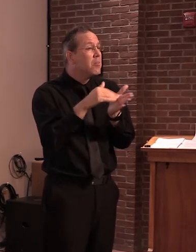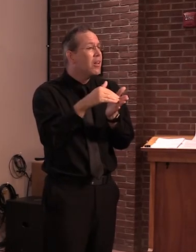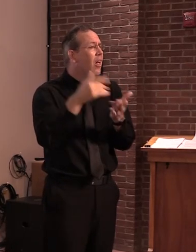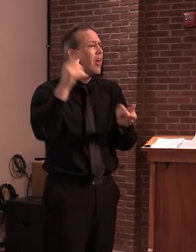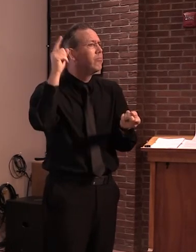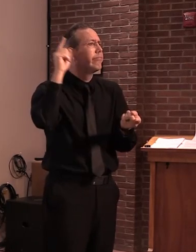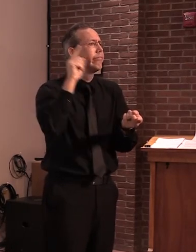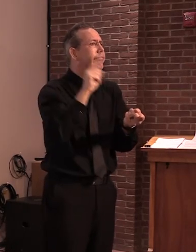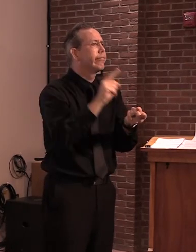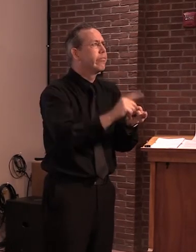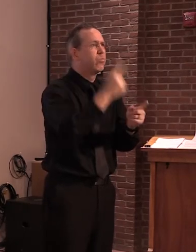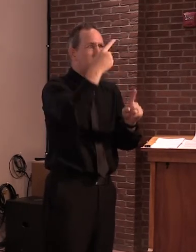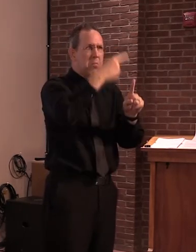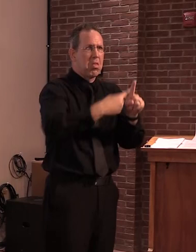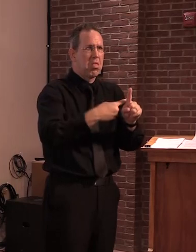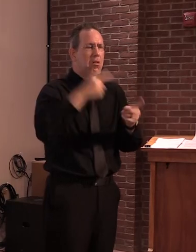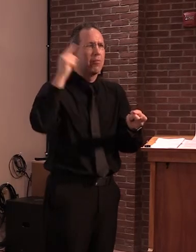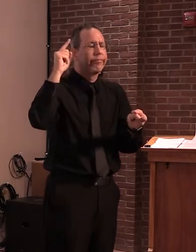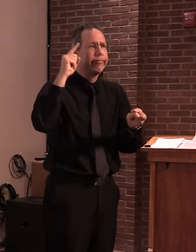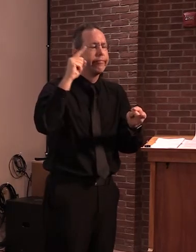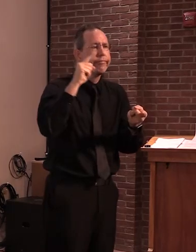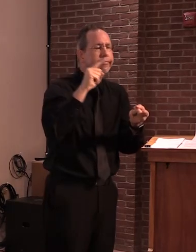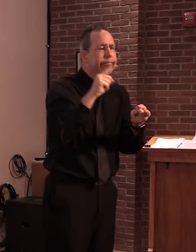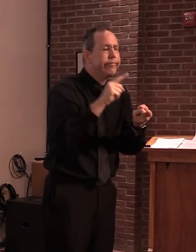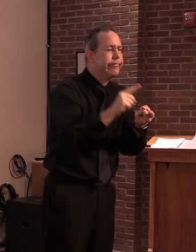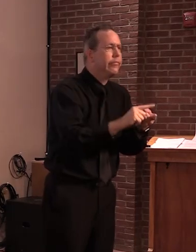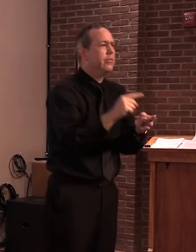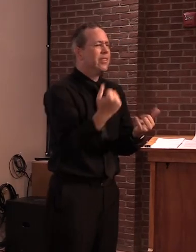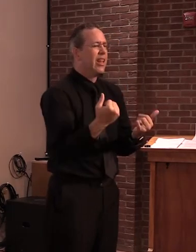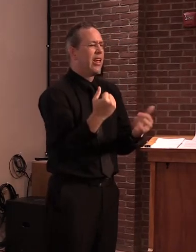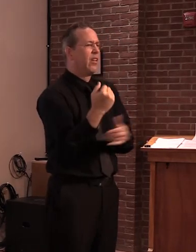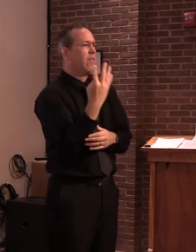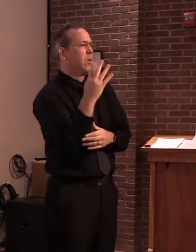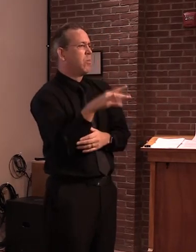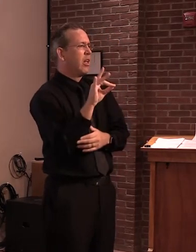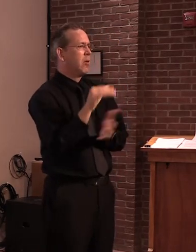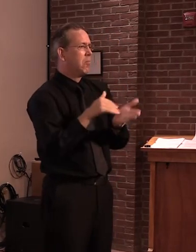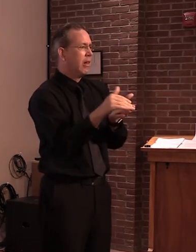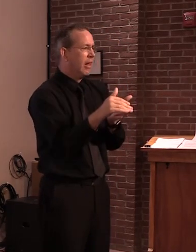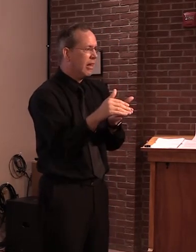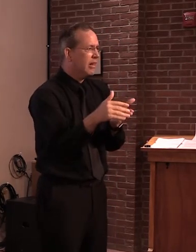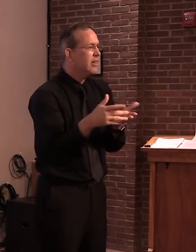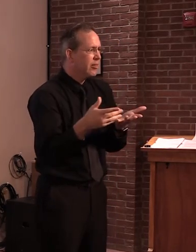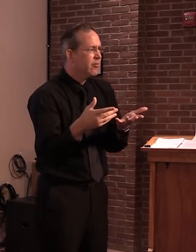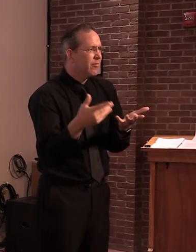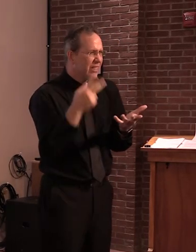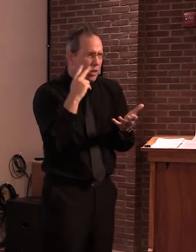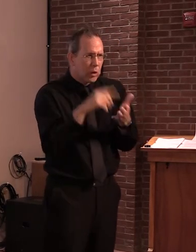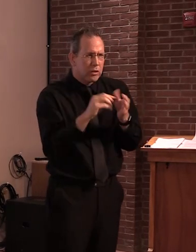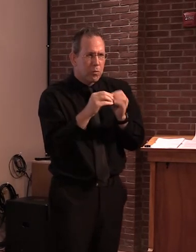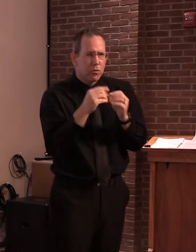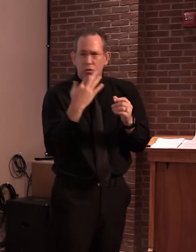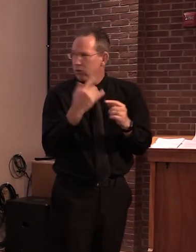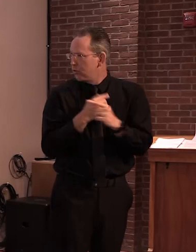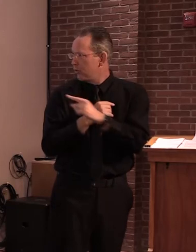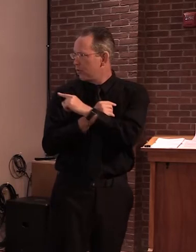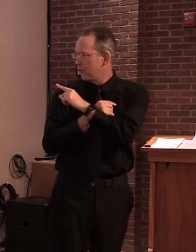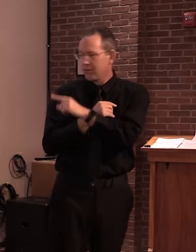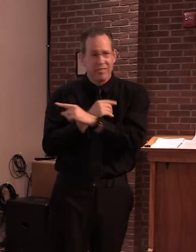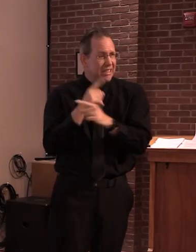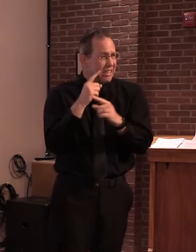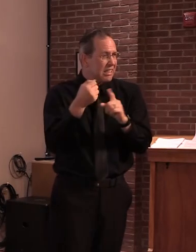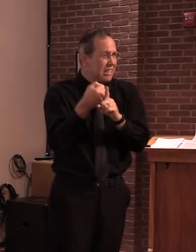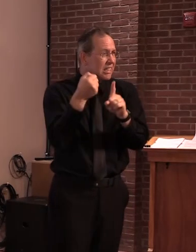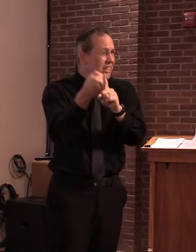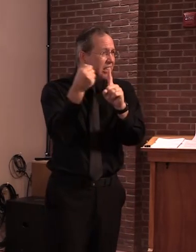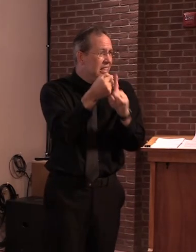June. Looking more closely at the counties that changed this week, we see again that relatively few counties from across our region saw